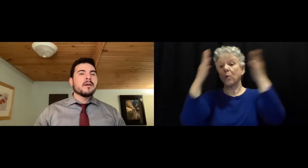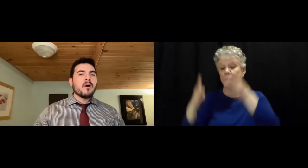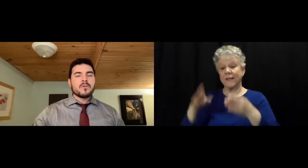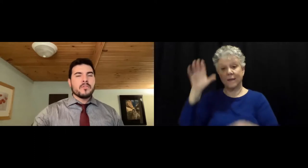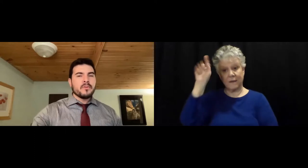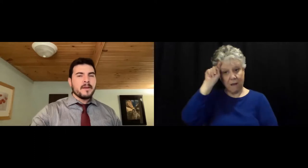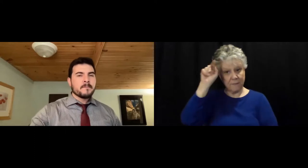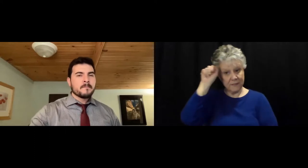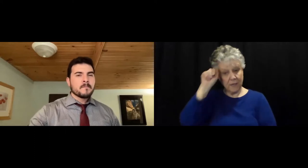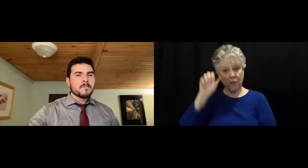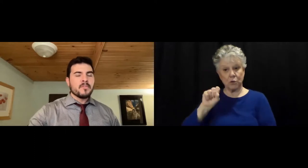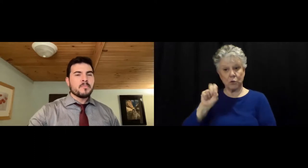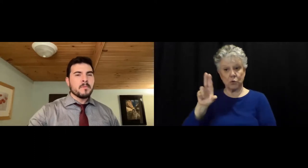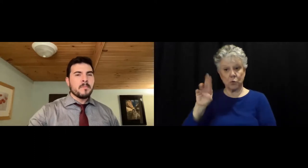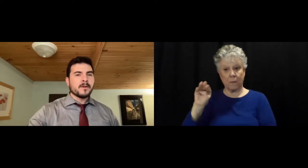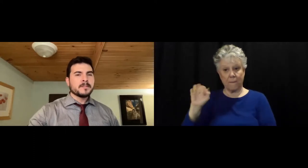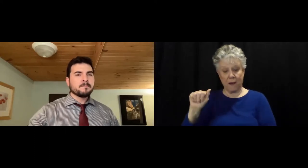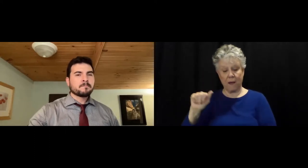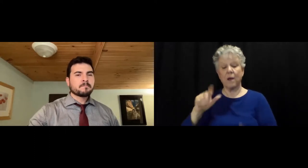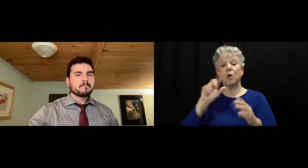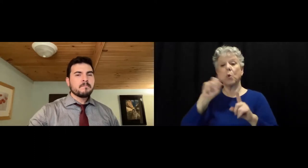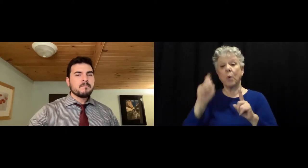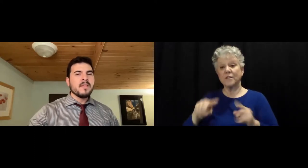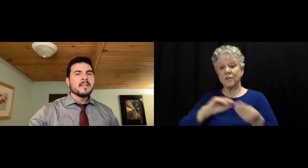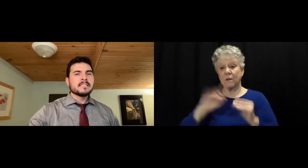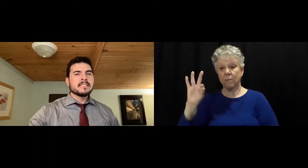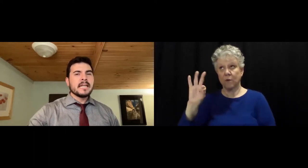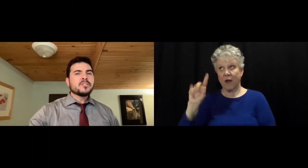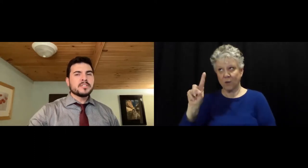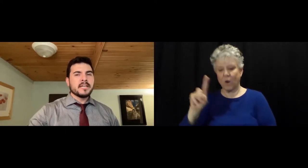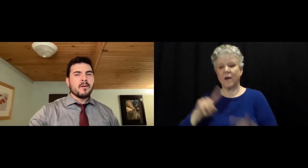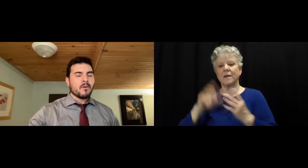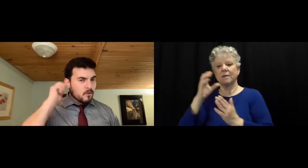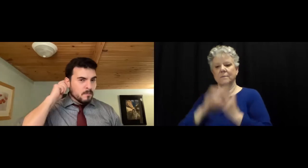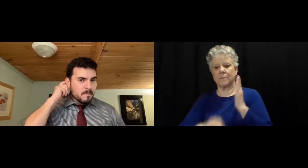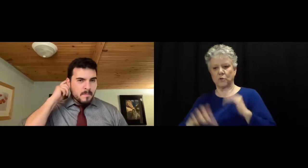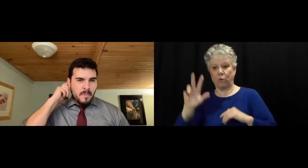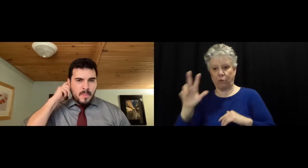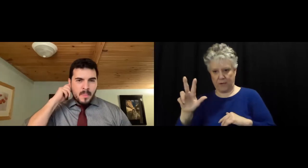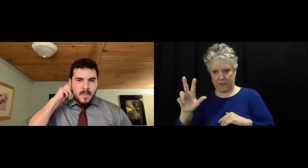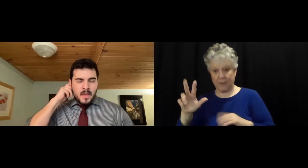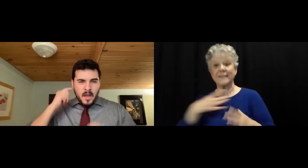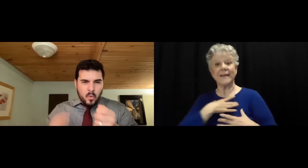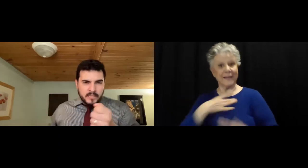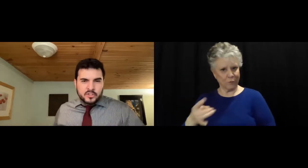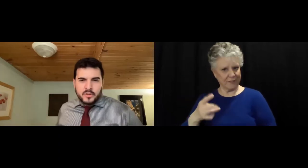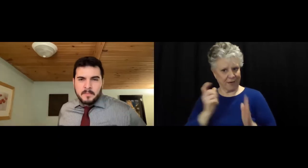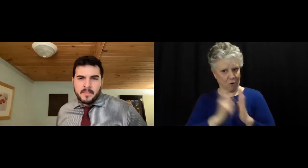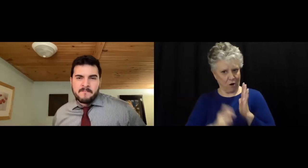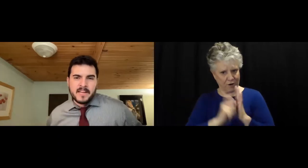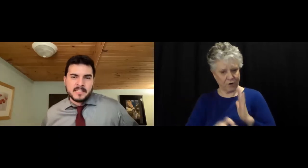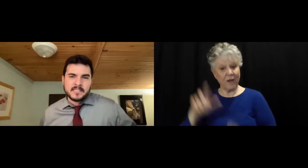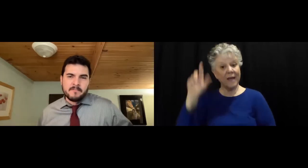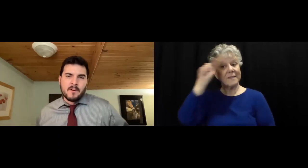91, article 3 of the Prima Pars. This is an interesting article. Aquinas'